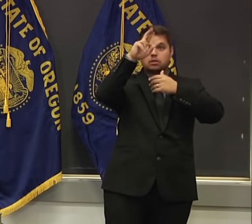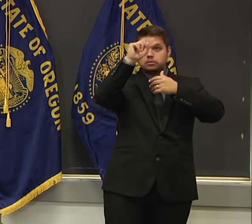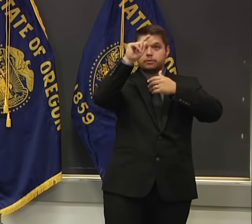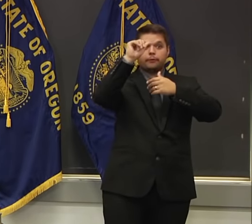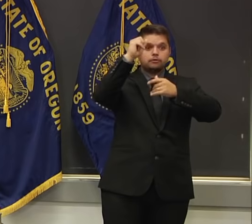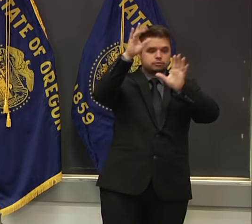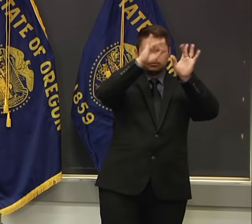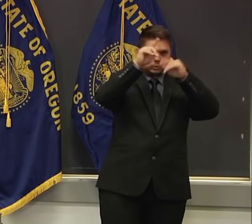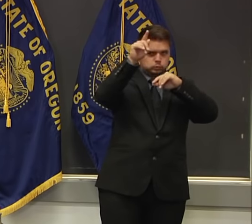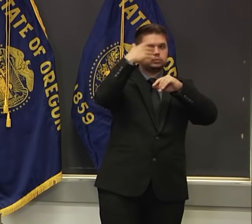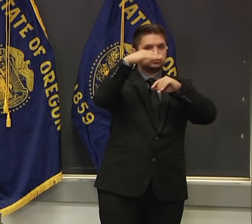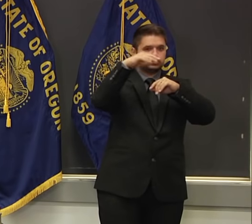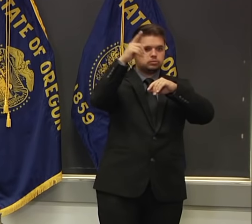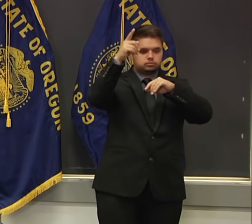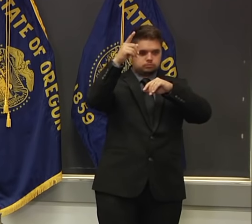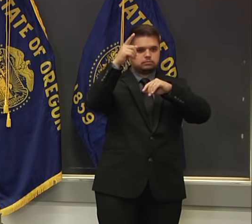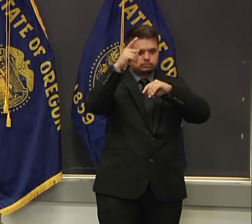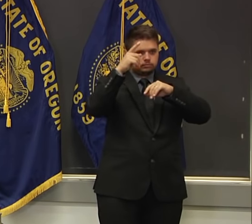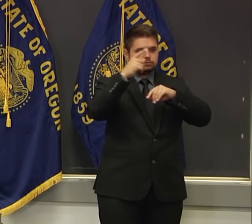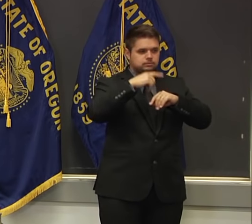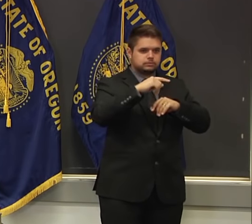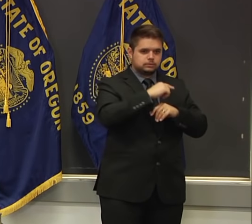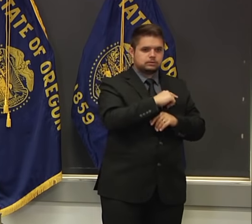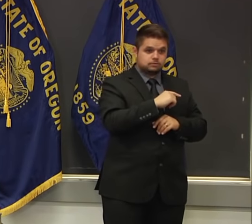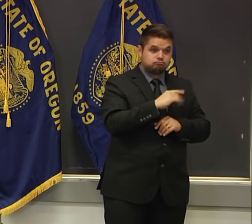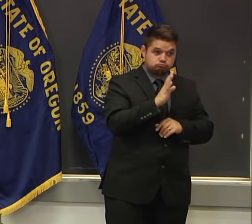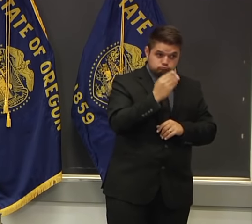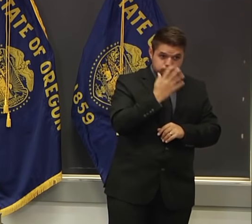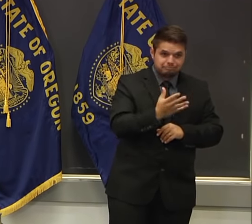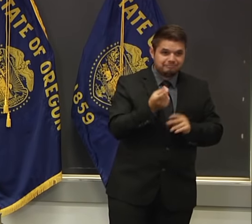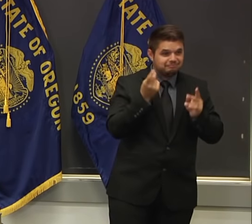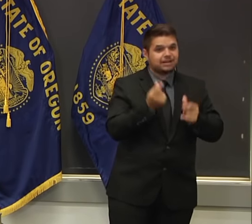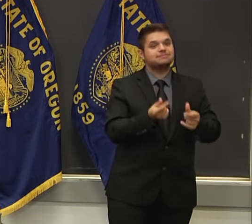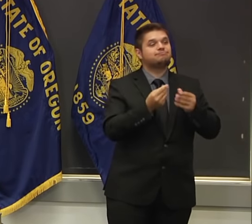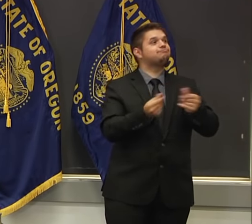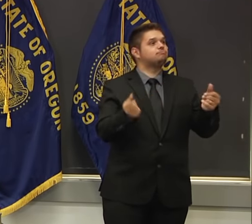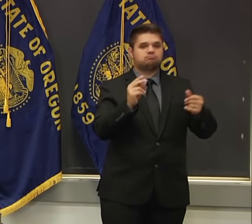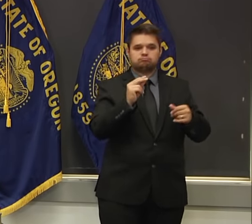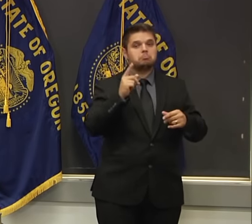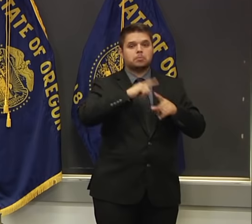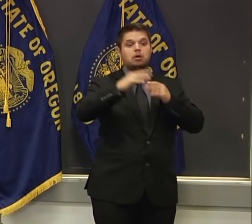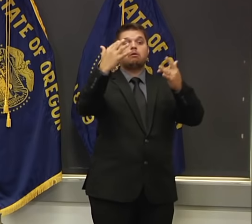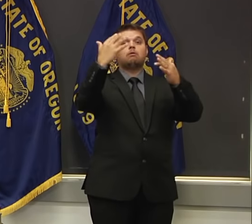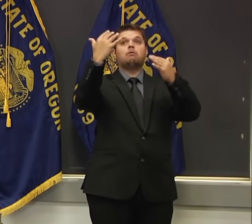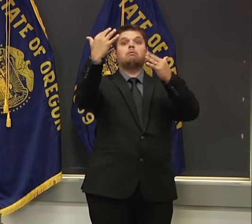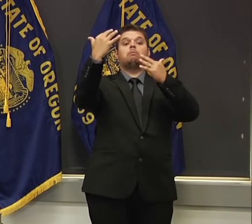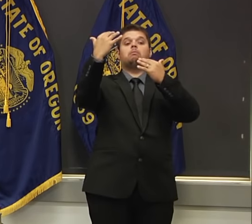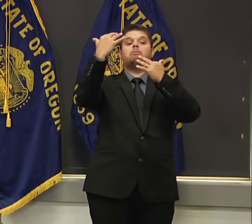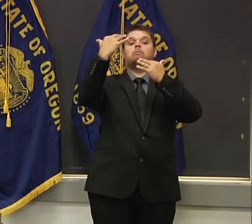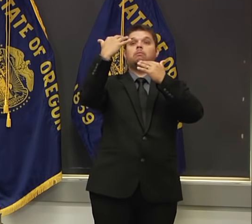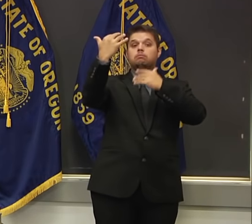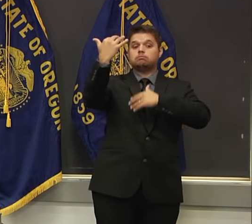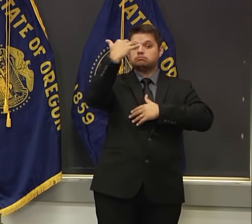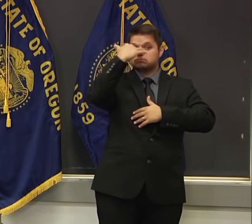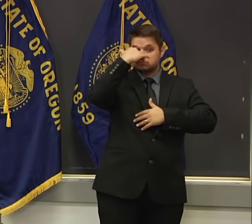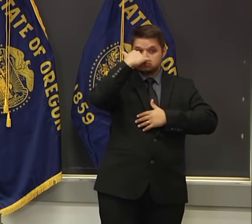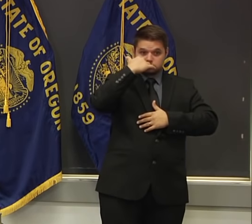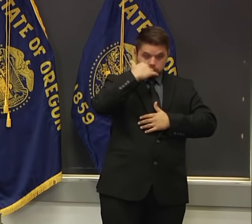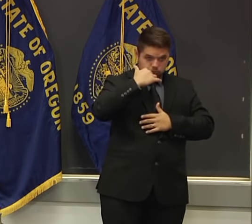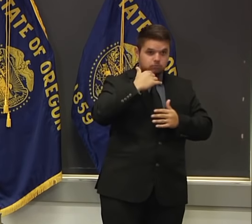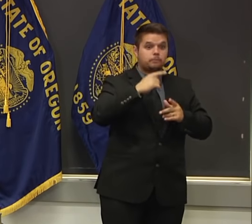long exposure to certain concentrated quantities, either in your drinking water or that you're breathing for